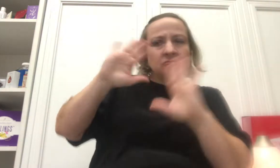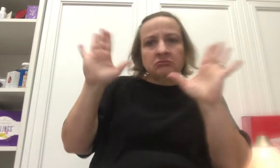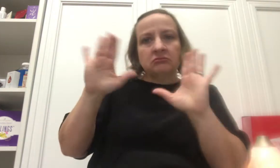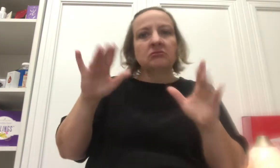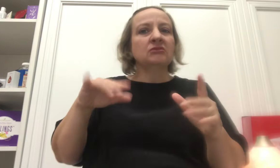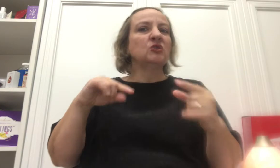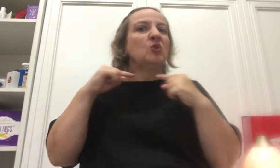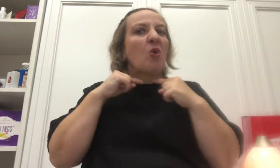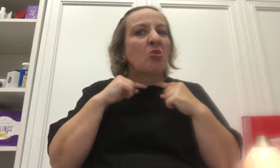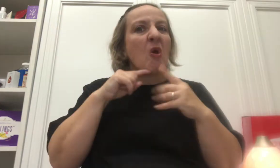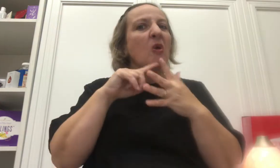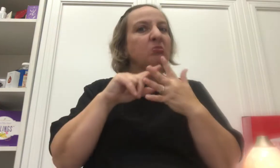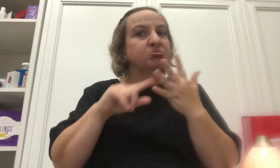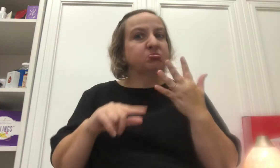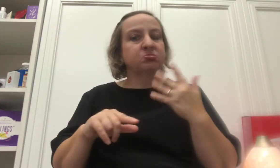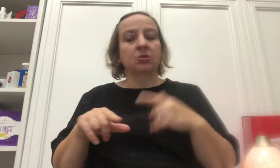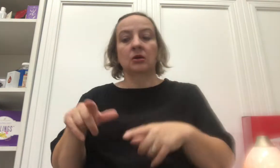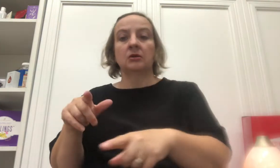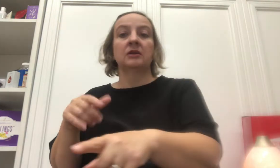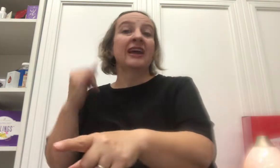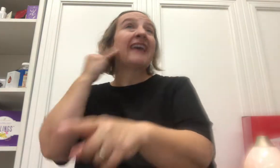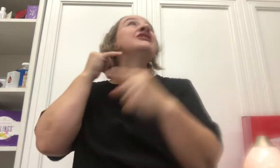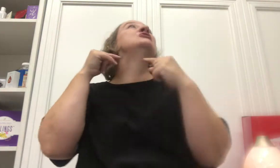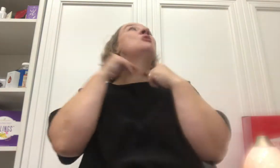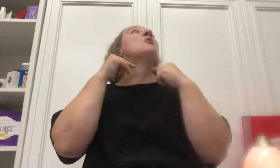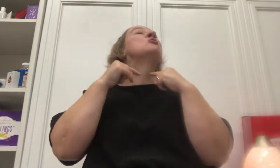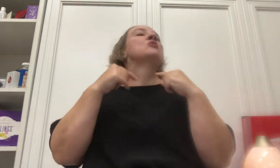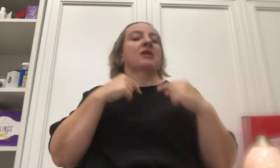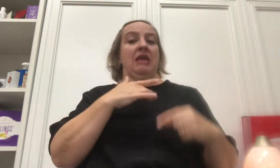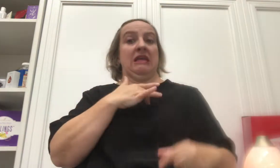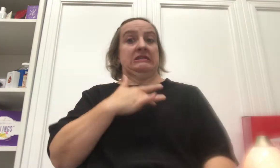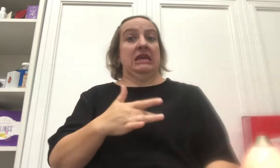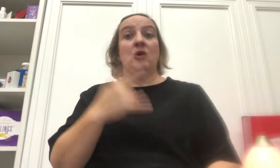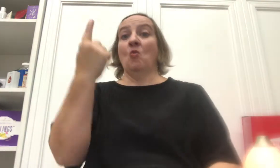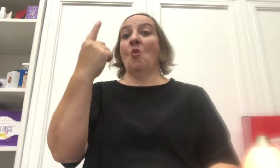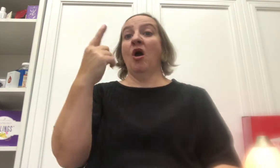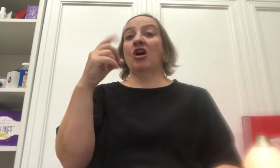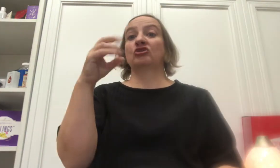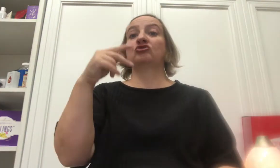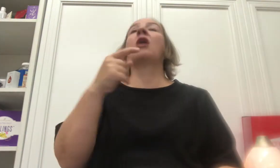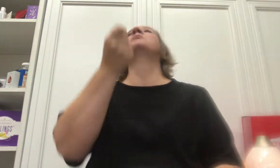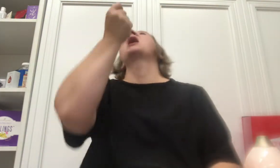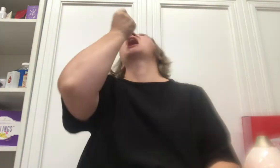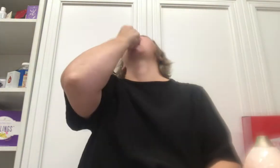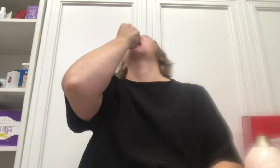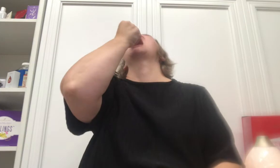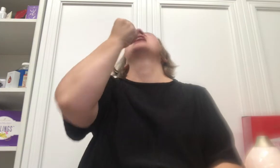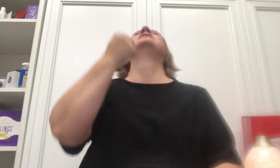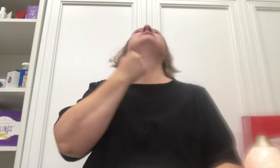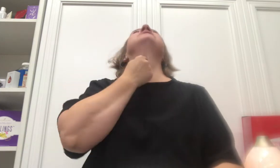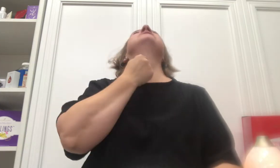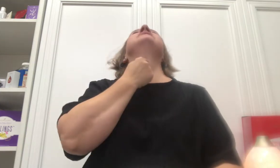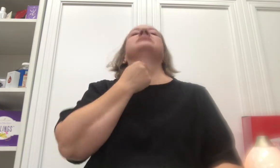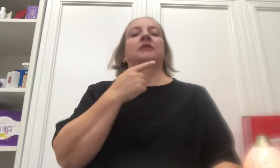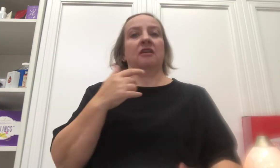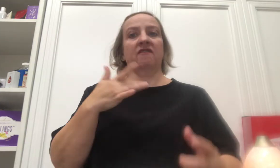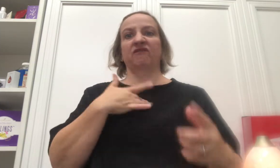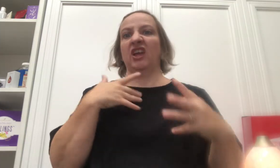illnesses from coming your way. So it's gonna help you not catch a cold and not get sick. Sometimes